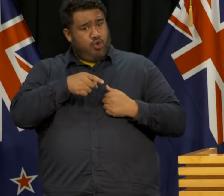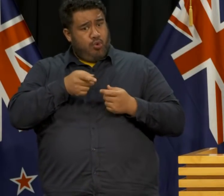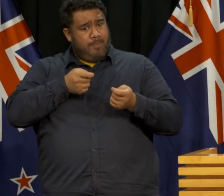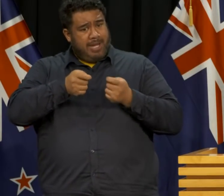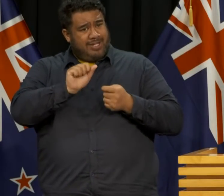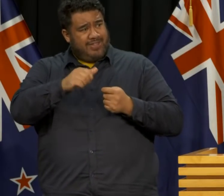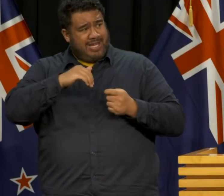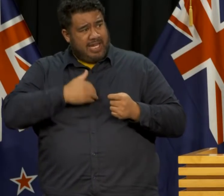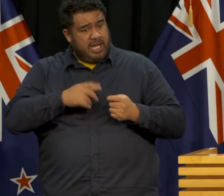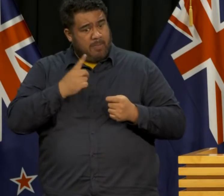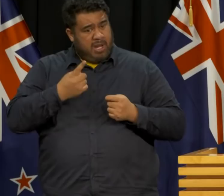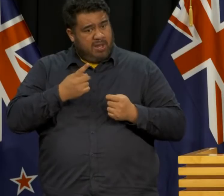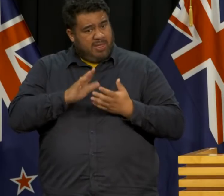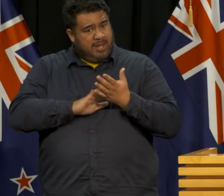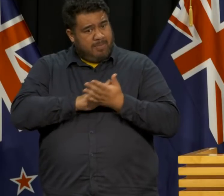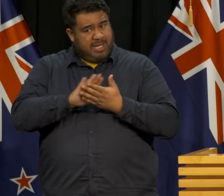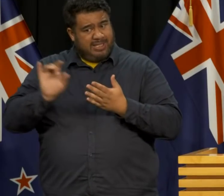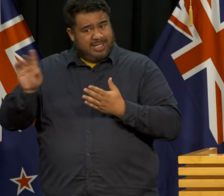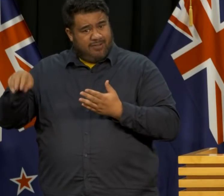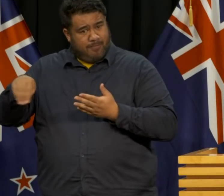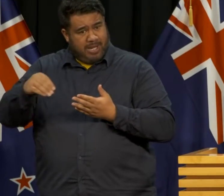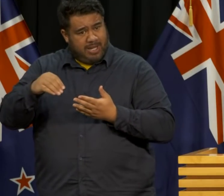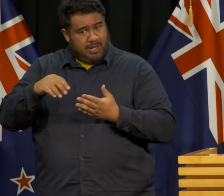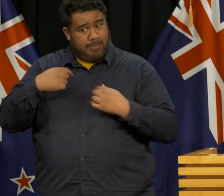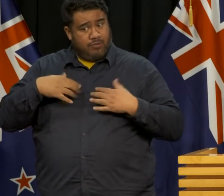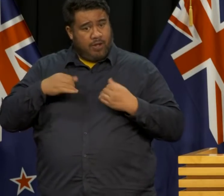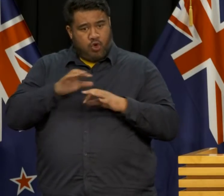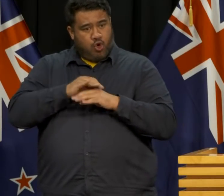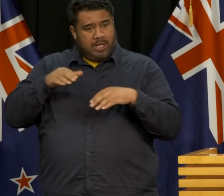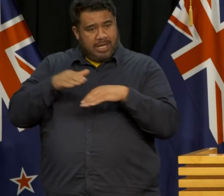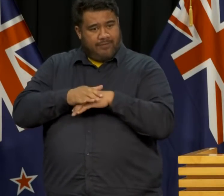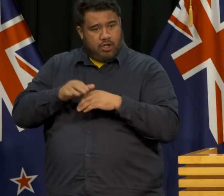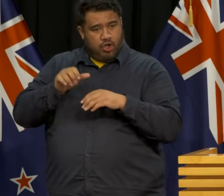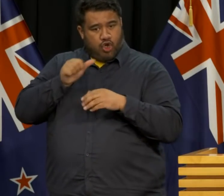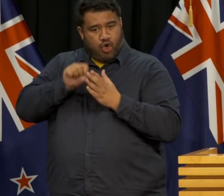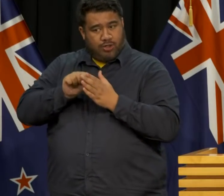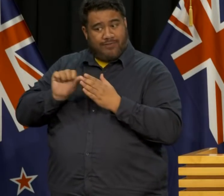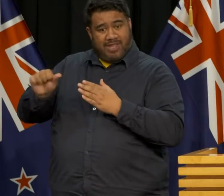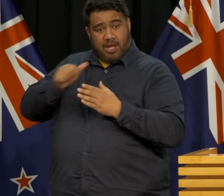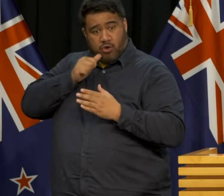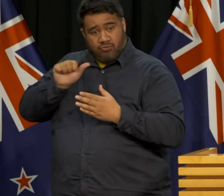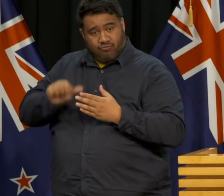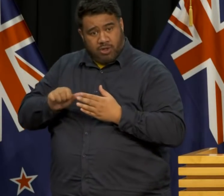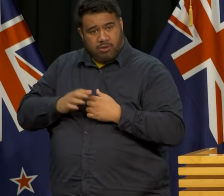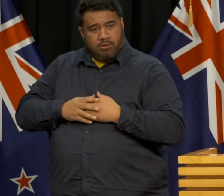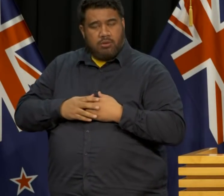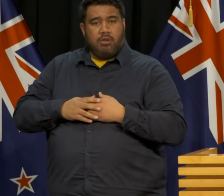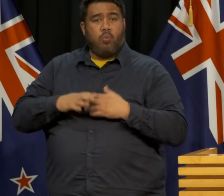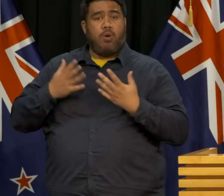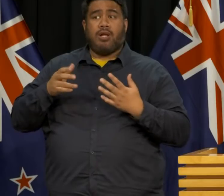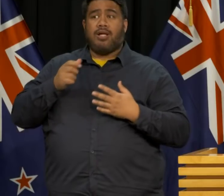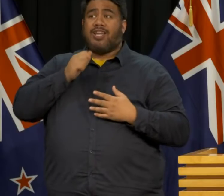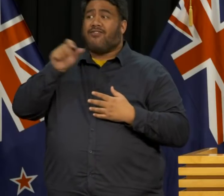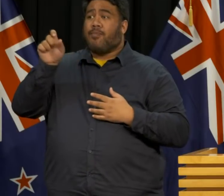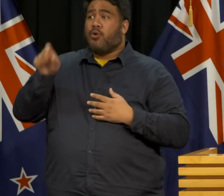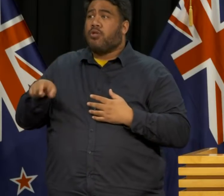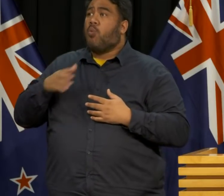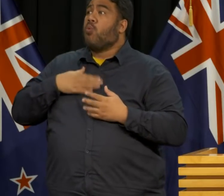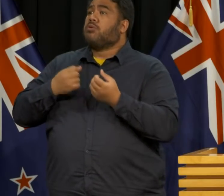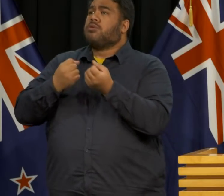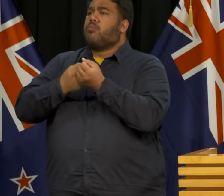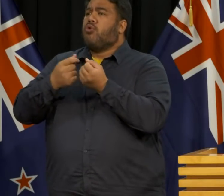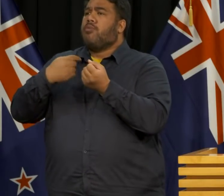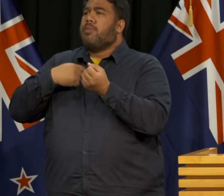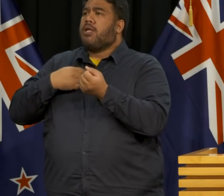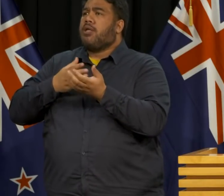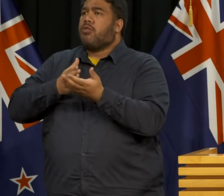what's that? Even when the Ministry of Health is managing that need. Look, again, if someone can get support for drug or alcohol